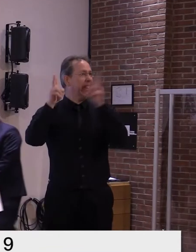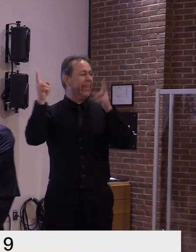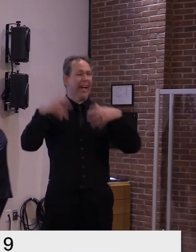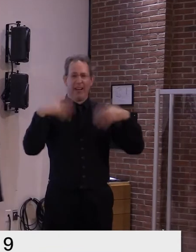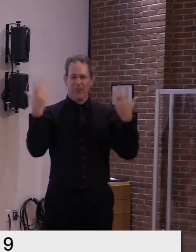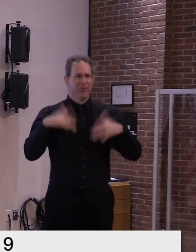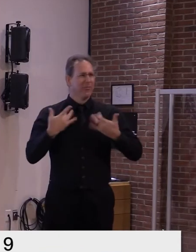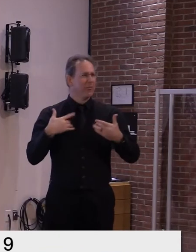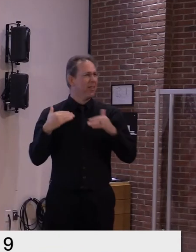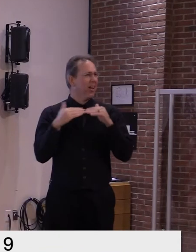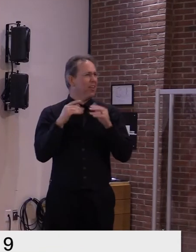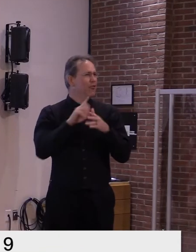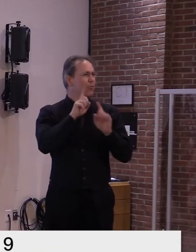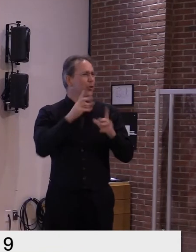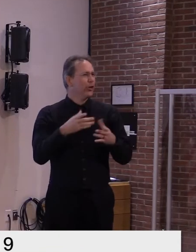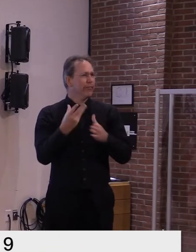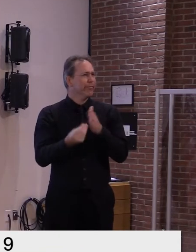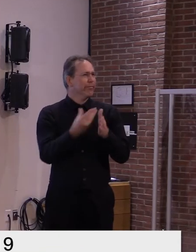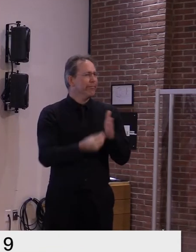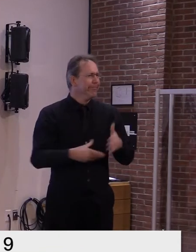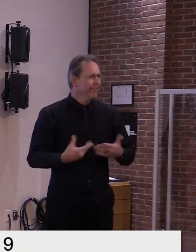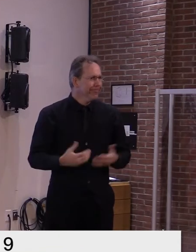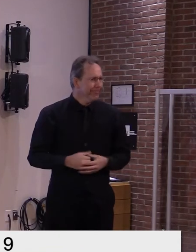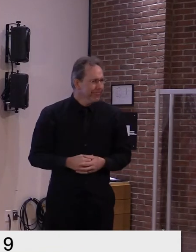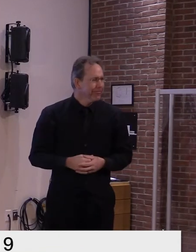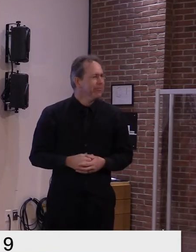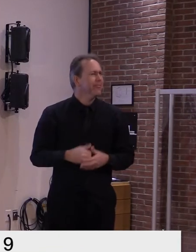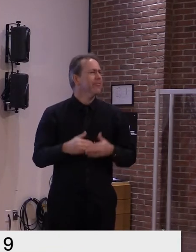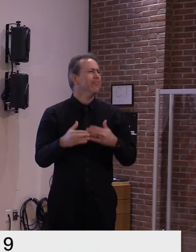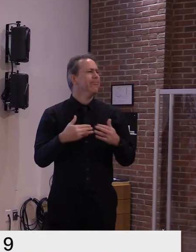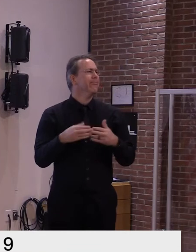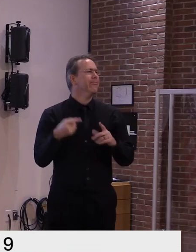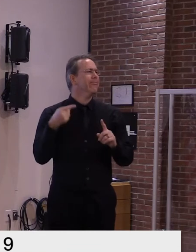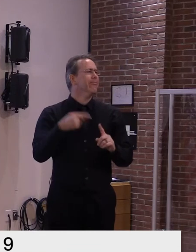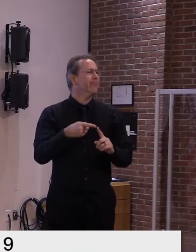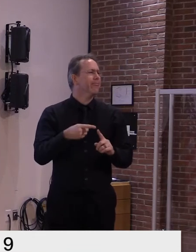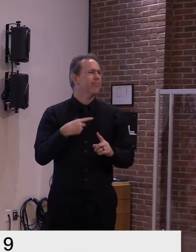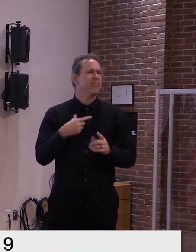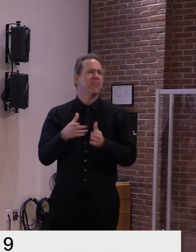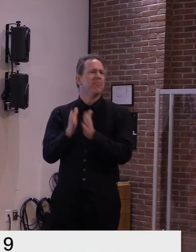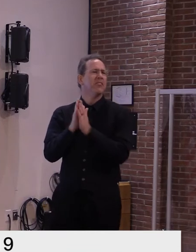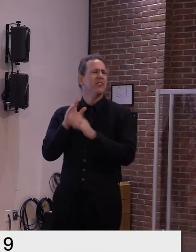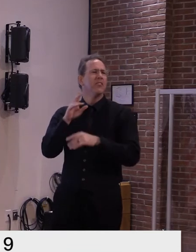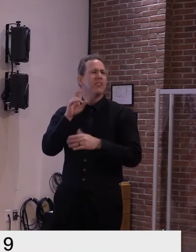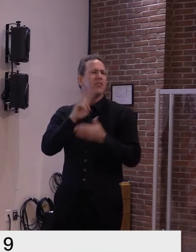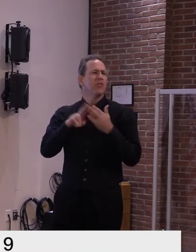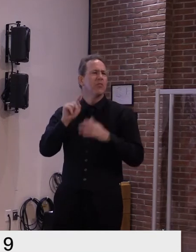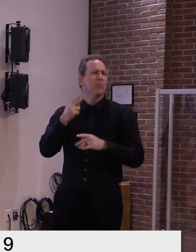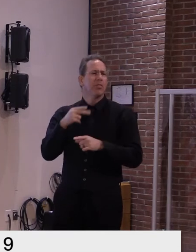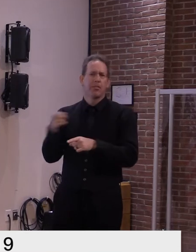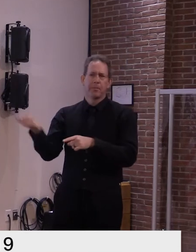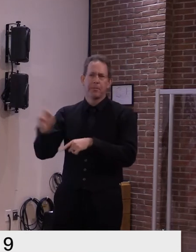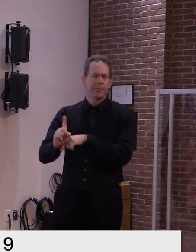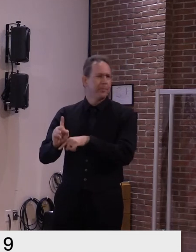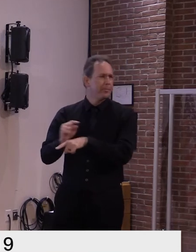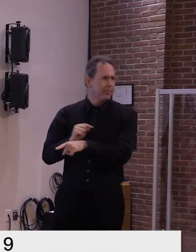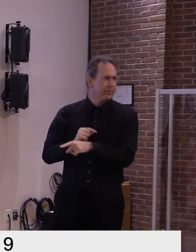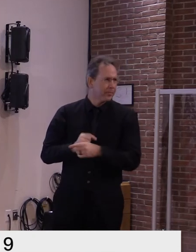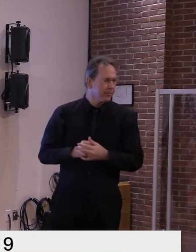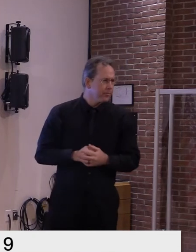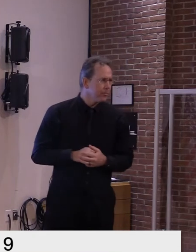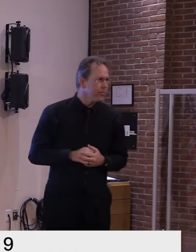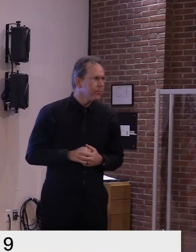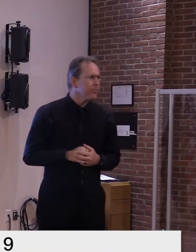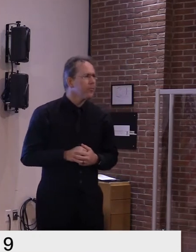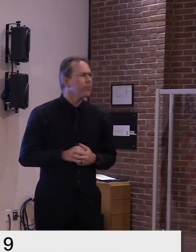providing on vaccines distributed. And a lot of the places that are getting very high rates, like Vermont, are actually